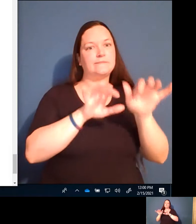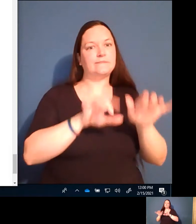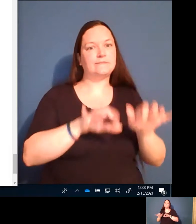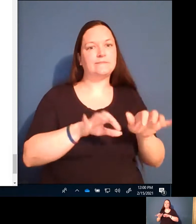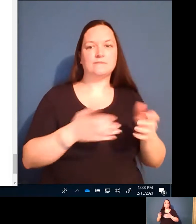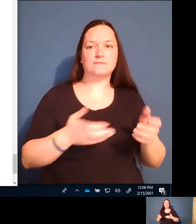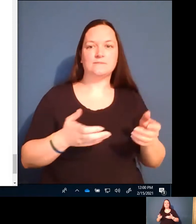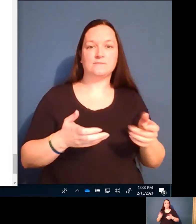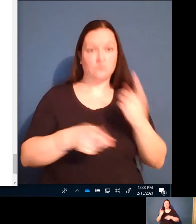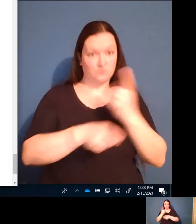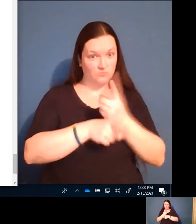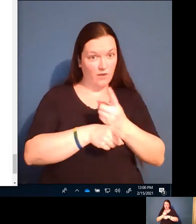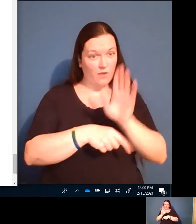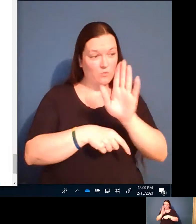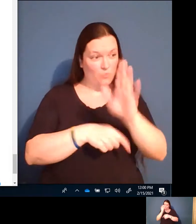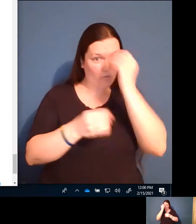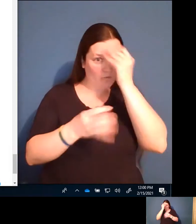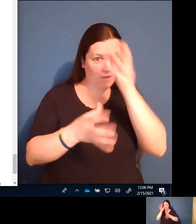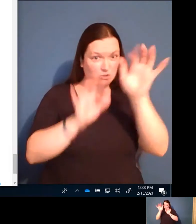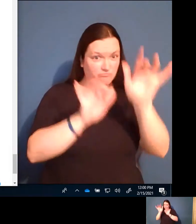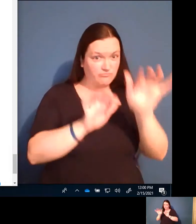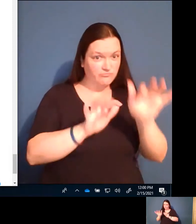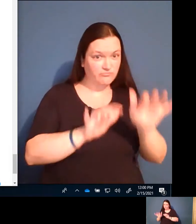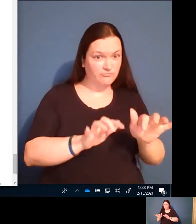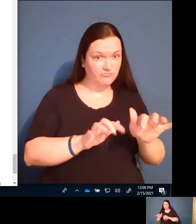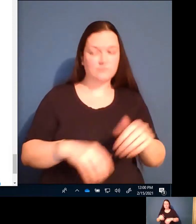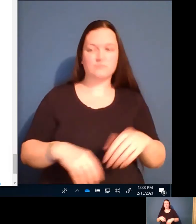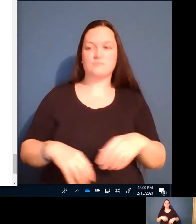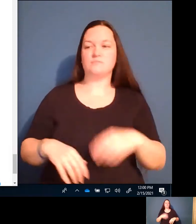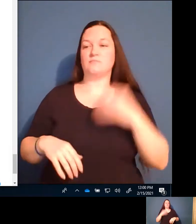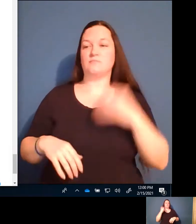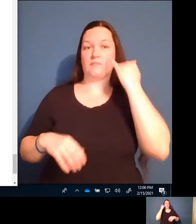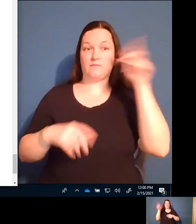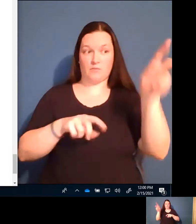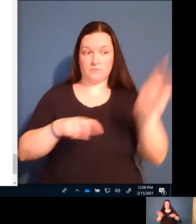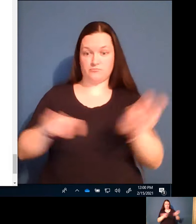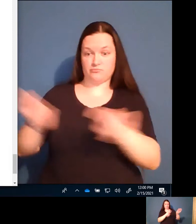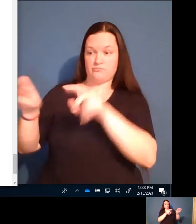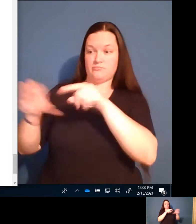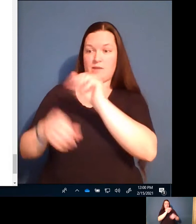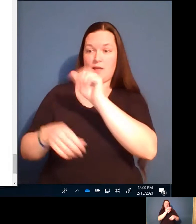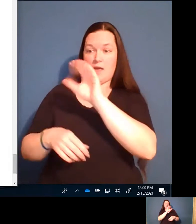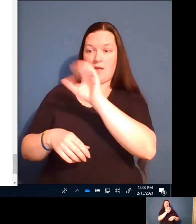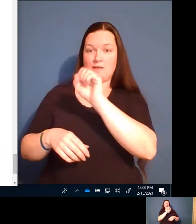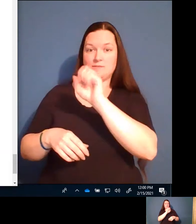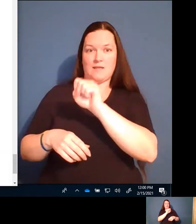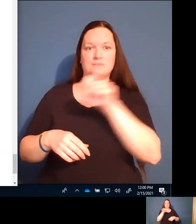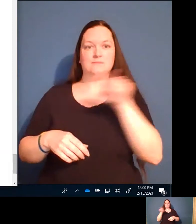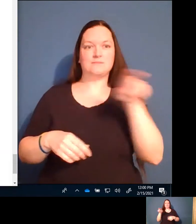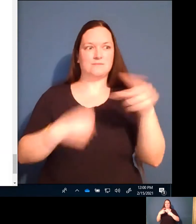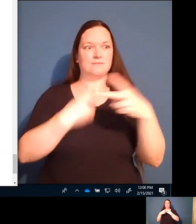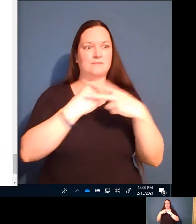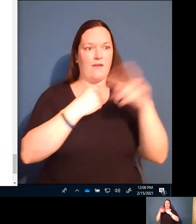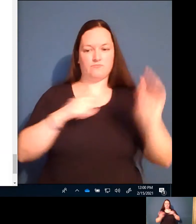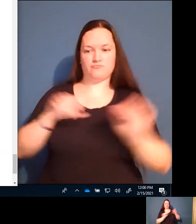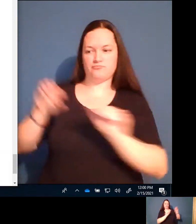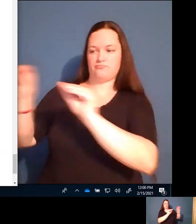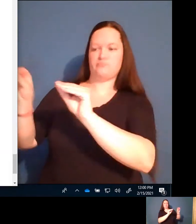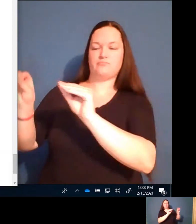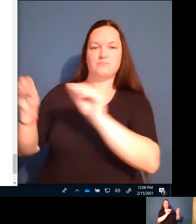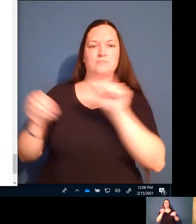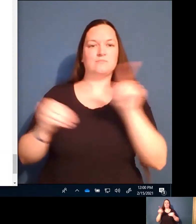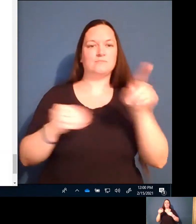correctly. When you or someone else uses one of your forms in Access, that data goes exactly where you want it to go. This form makes